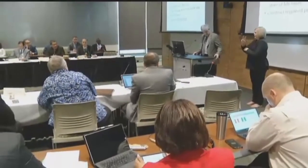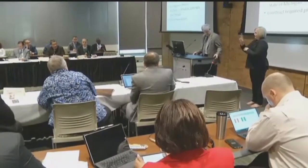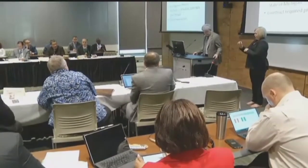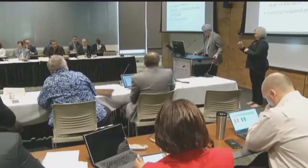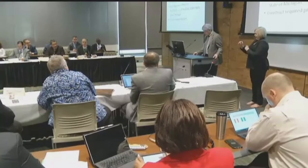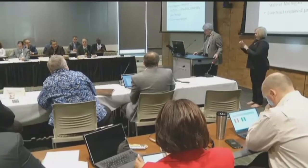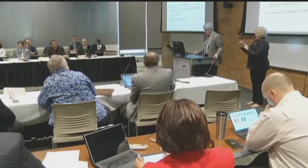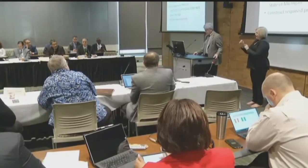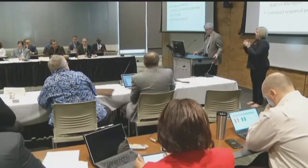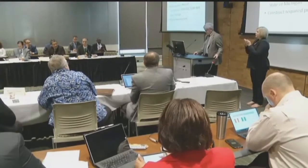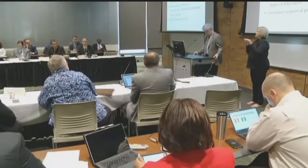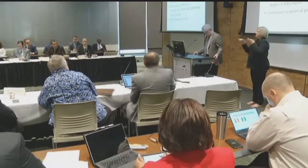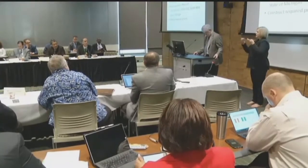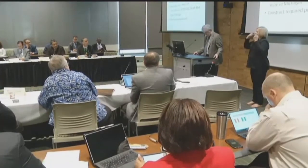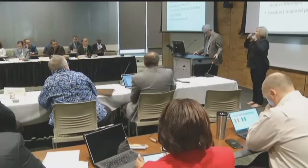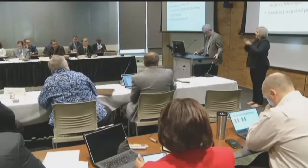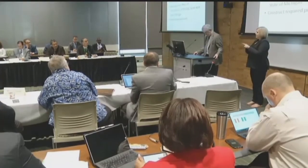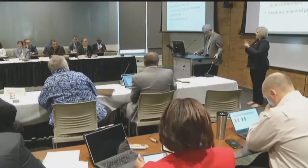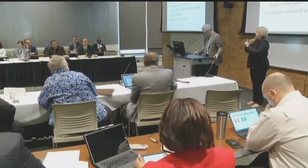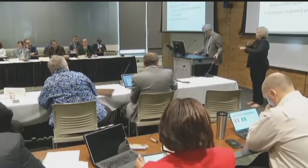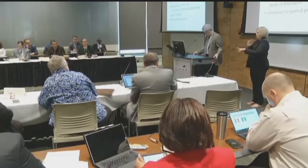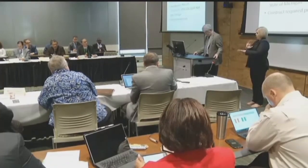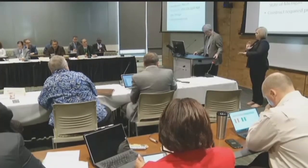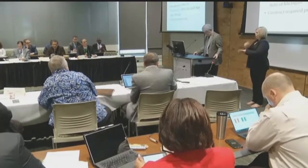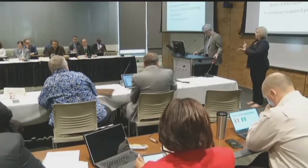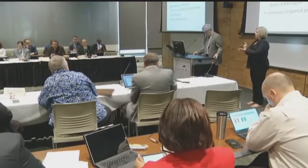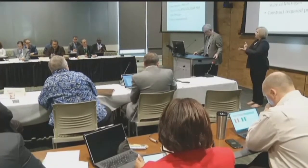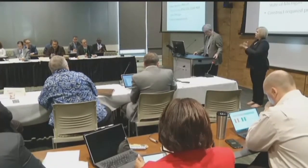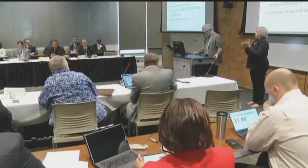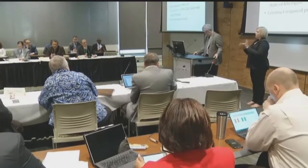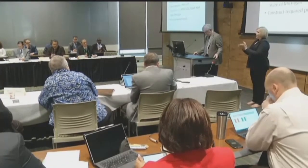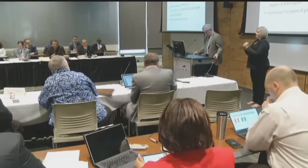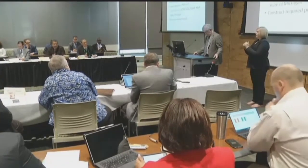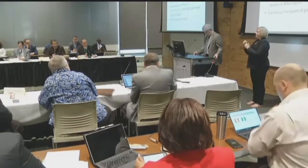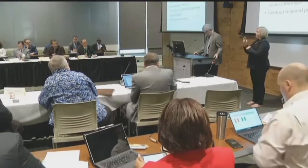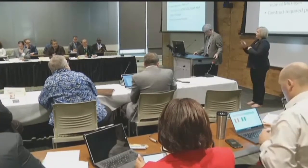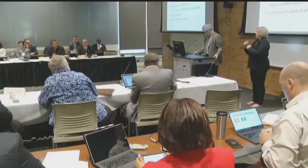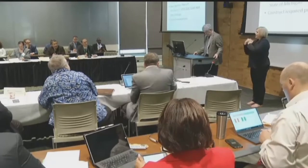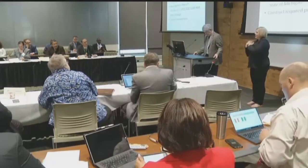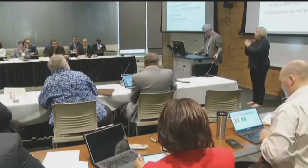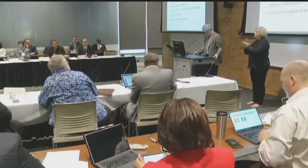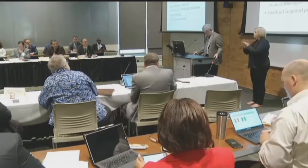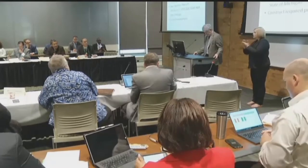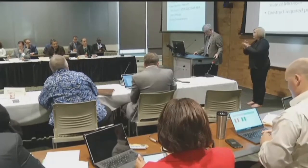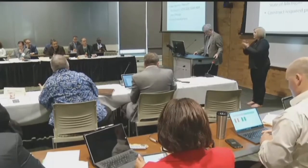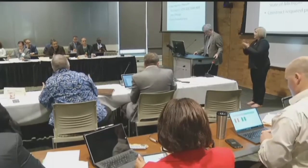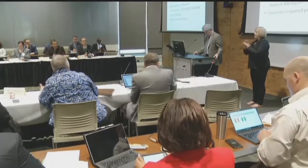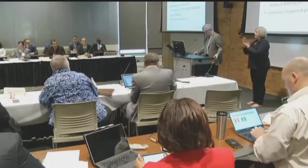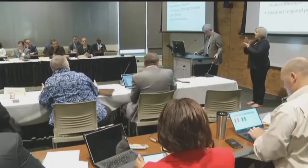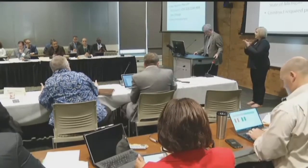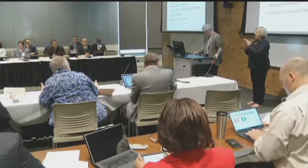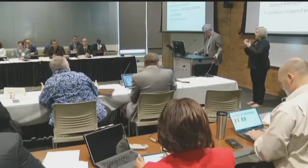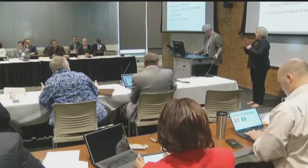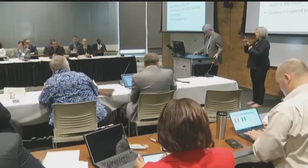there was an administrative consent order involved that had to do with Flint's obligation to clean up some